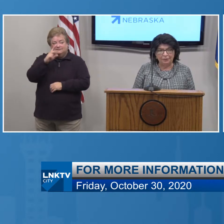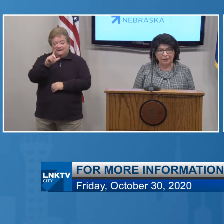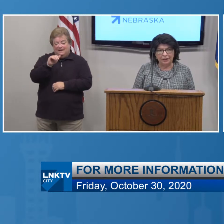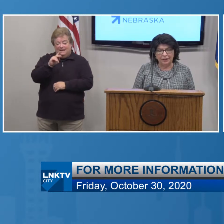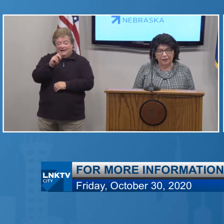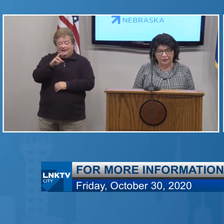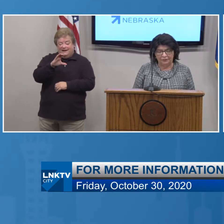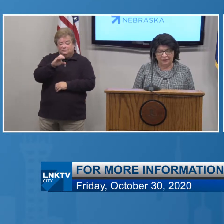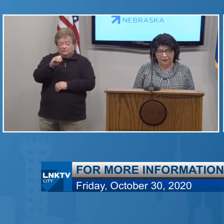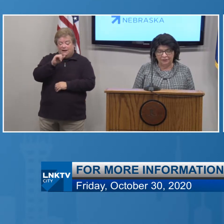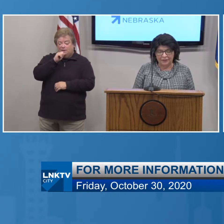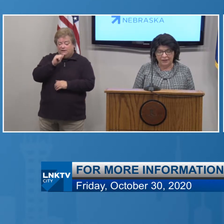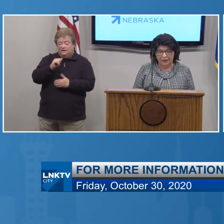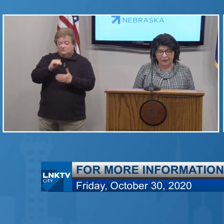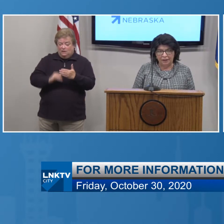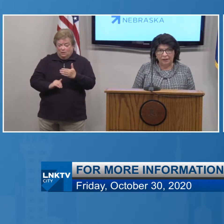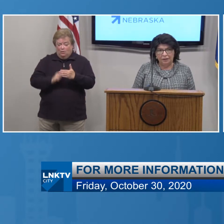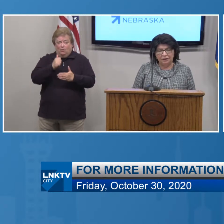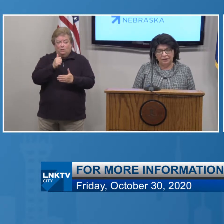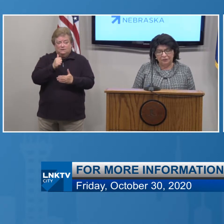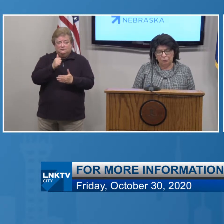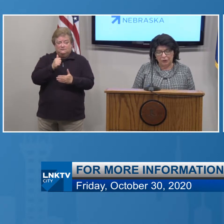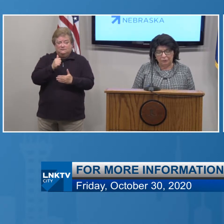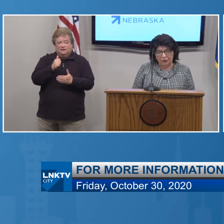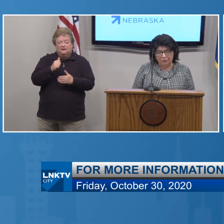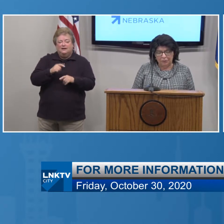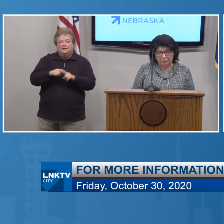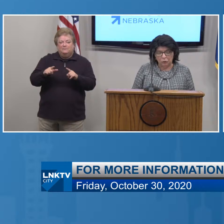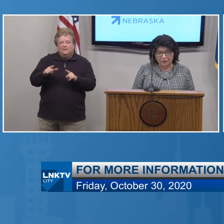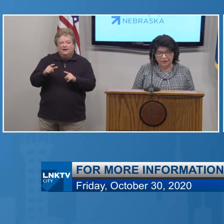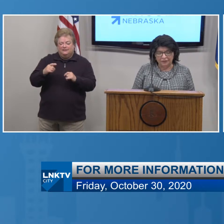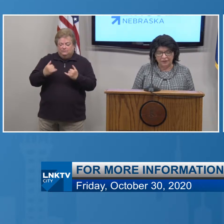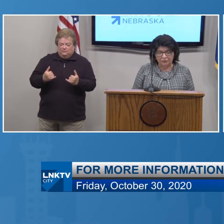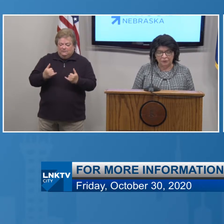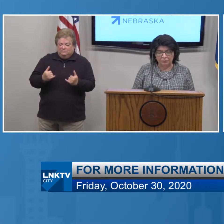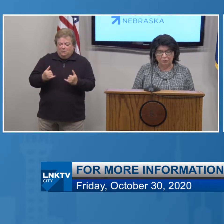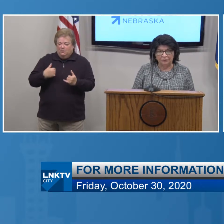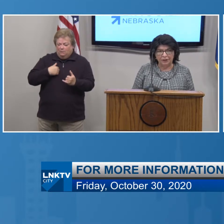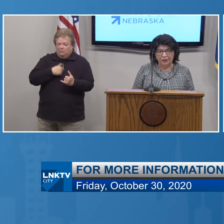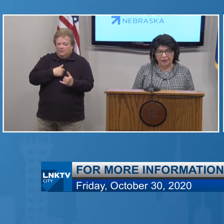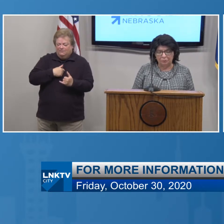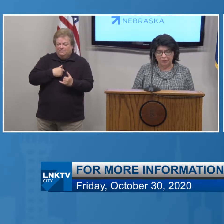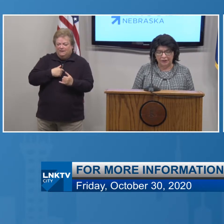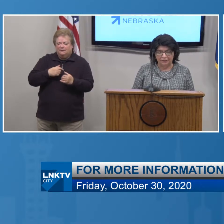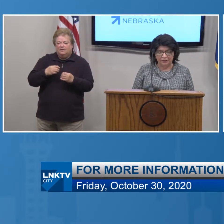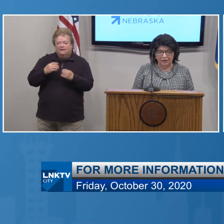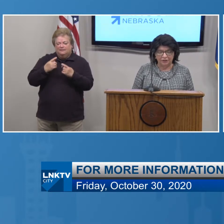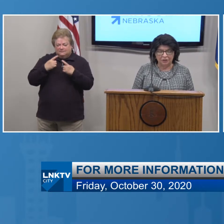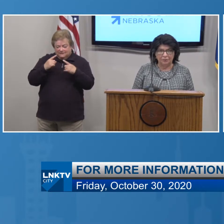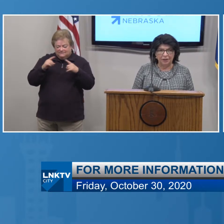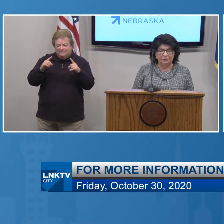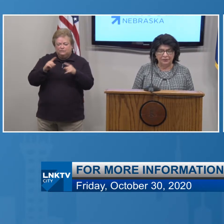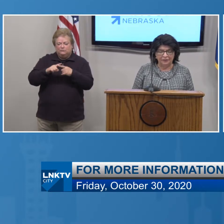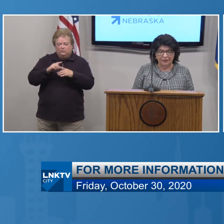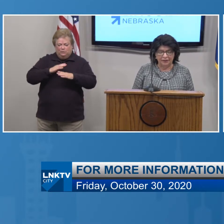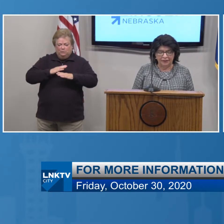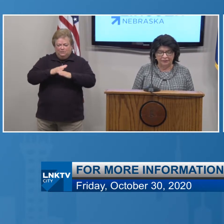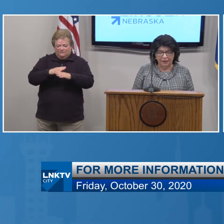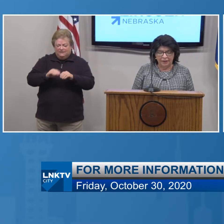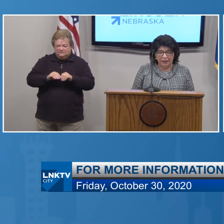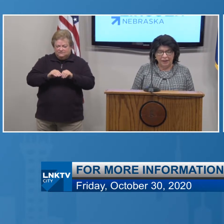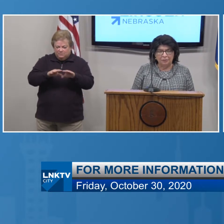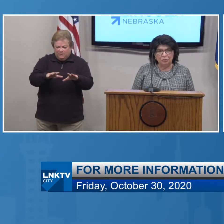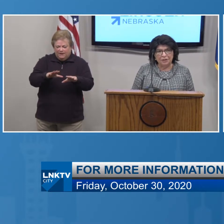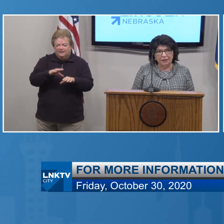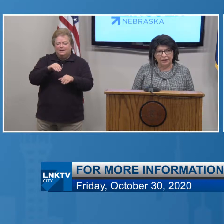more populated counties in our state. To this point, we have been more successful in preventing outbreaks in long-term care